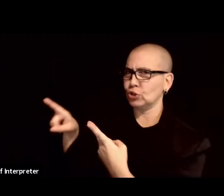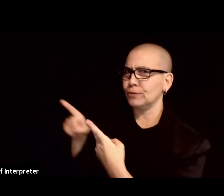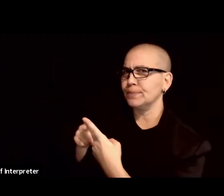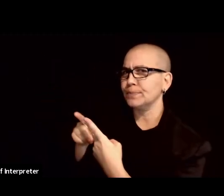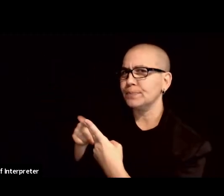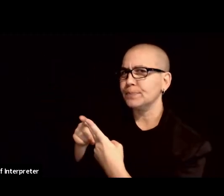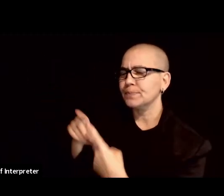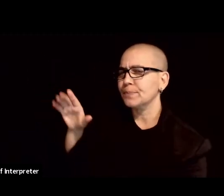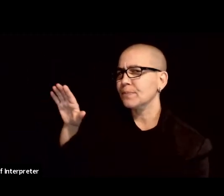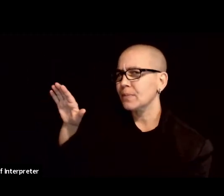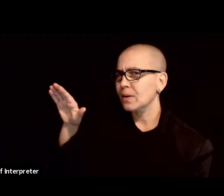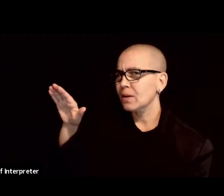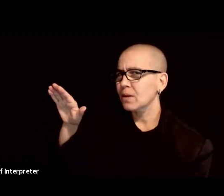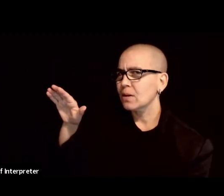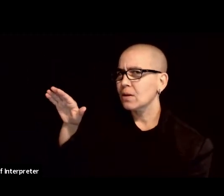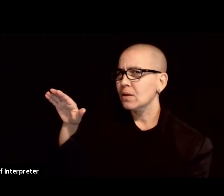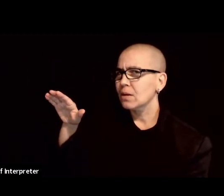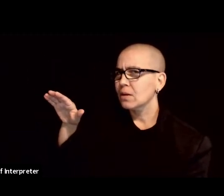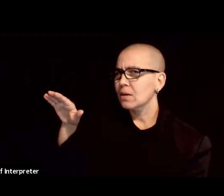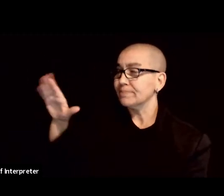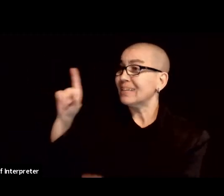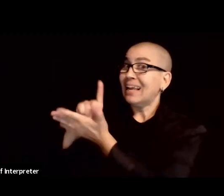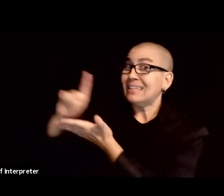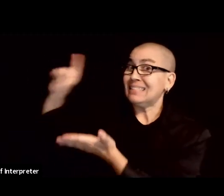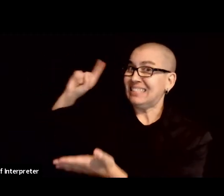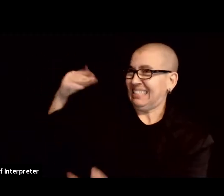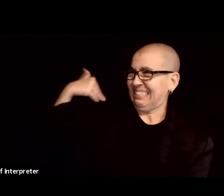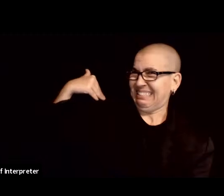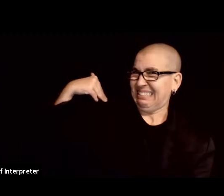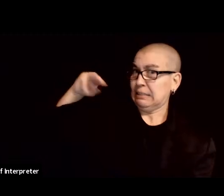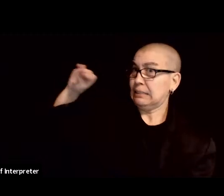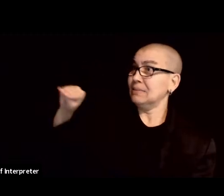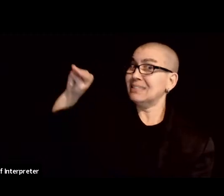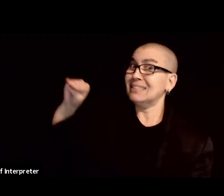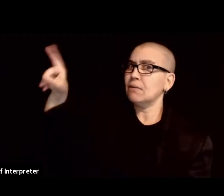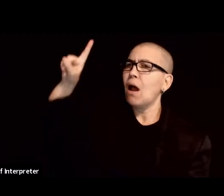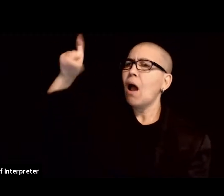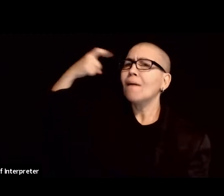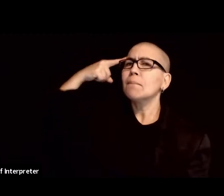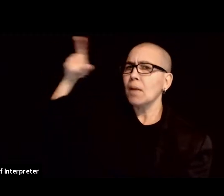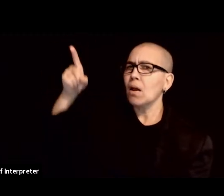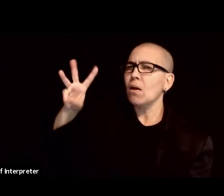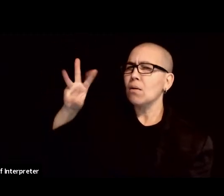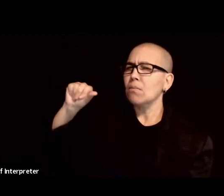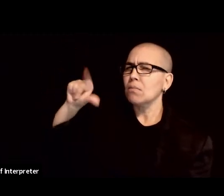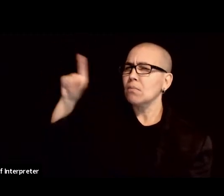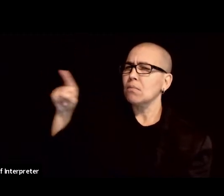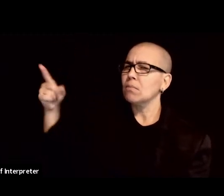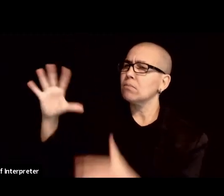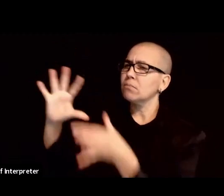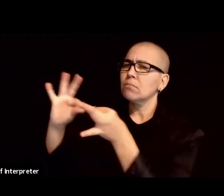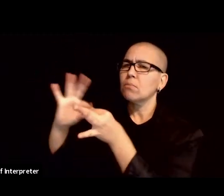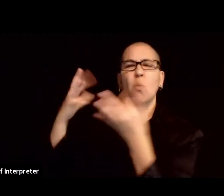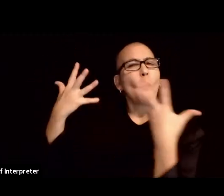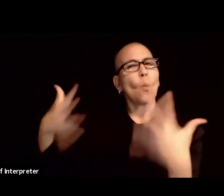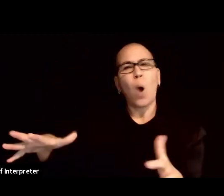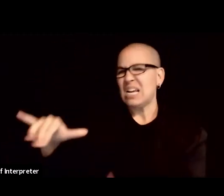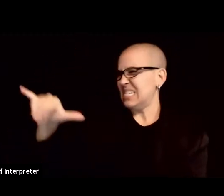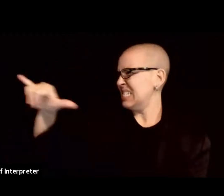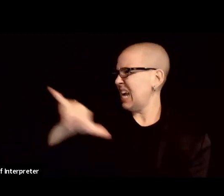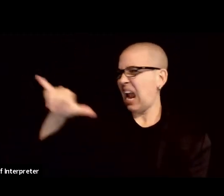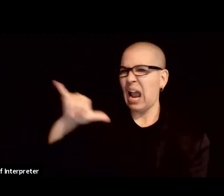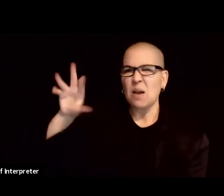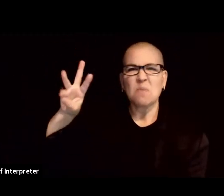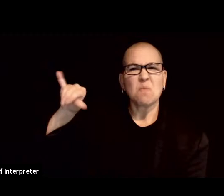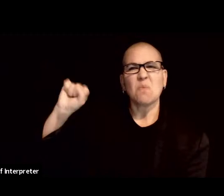analogy and discussed about trying to prevent us from being like our neighbor states, which are having such high rates. I guess a